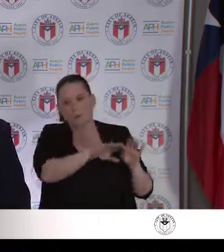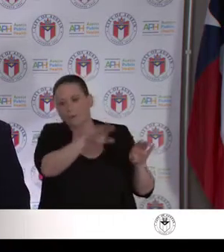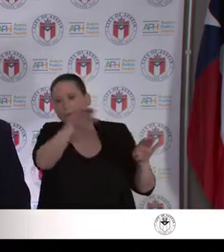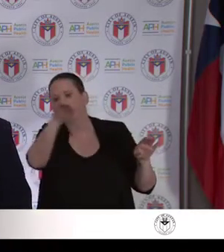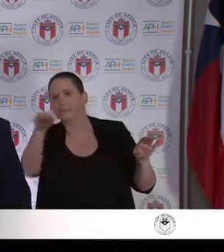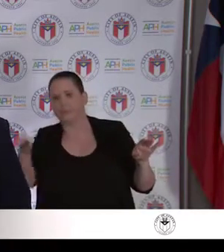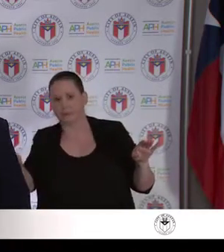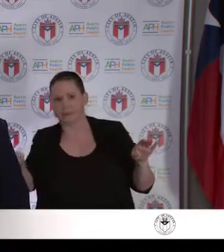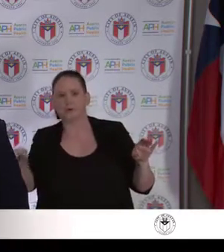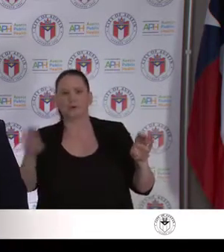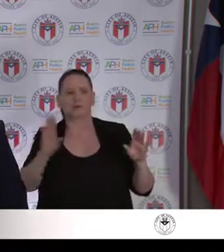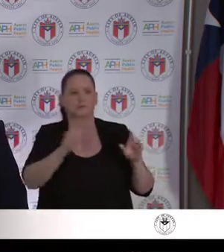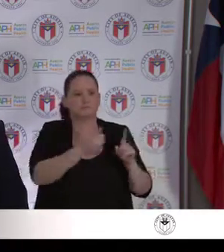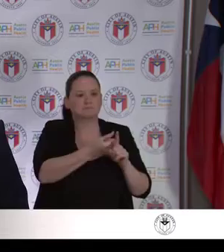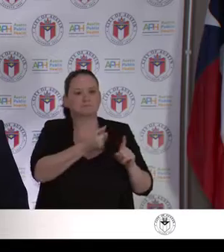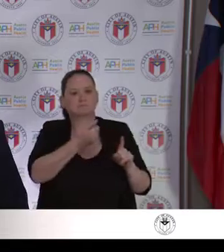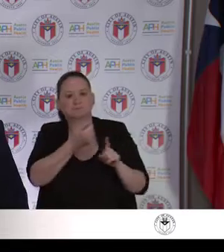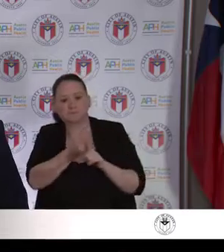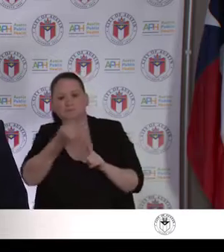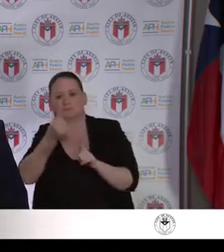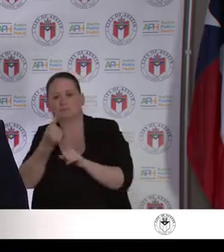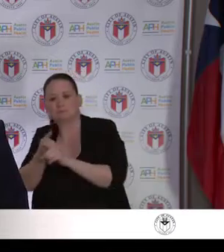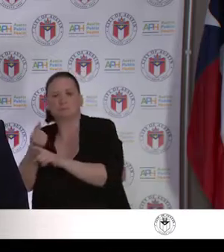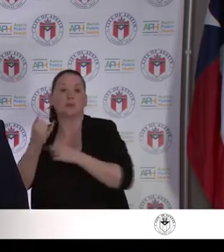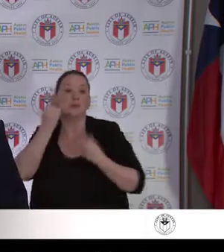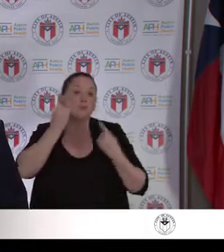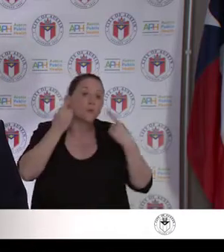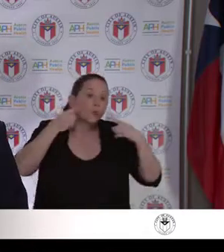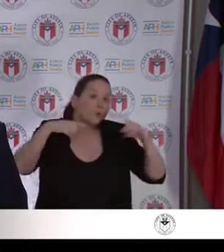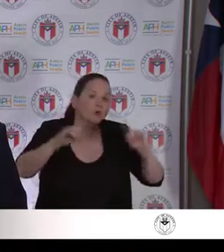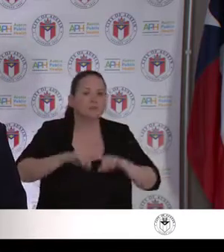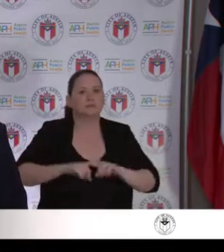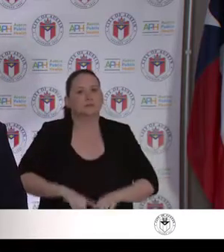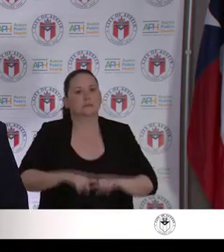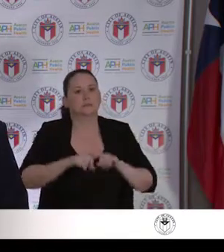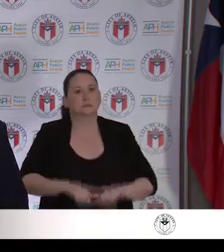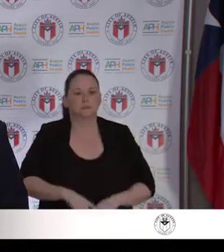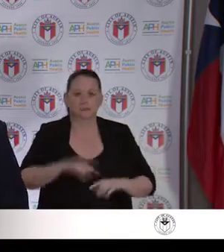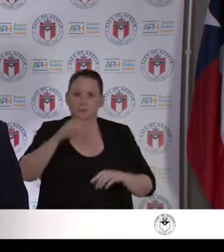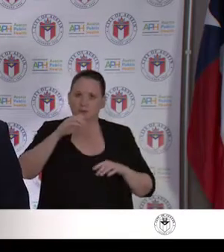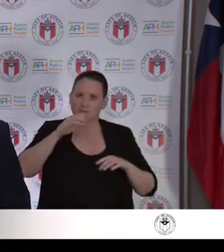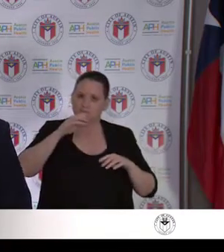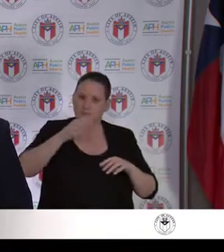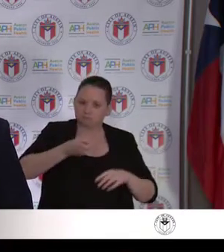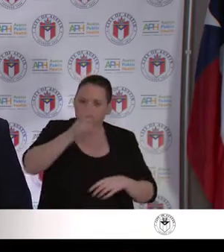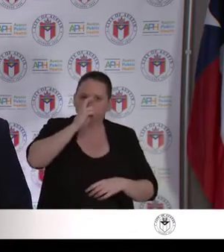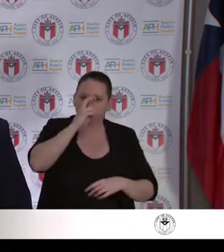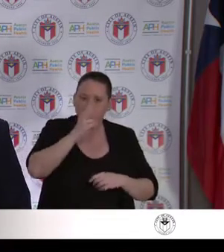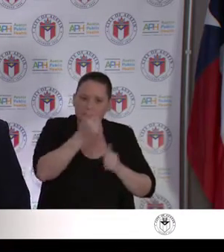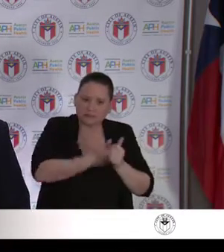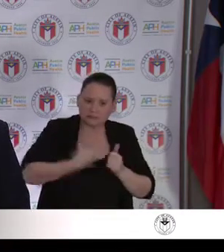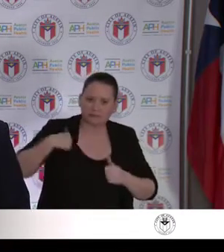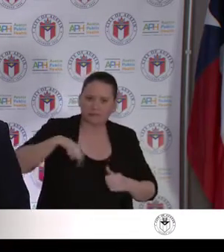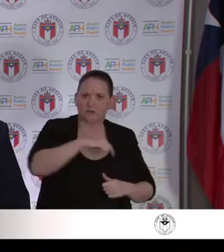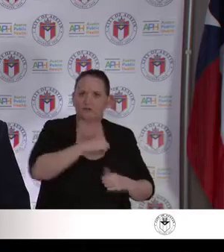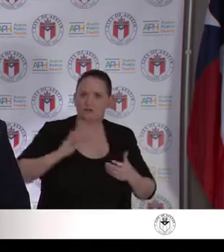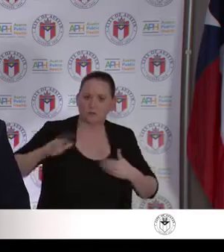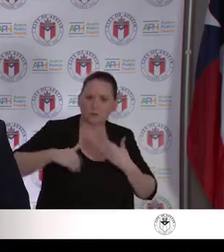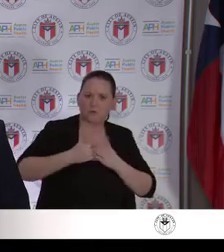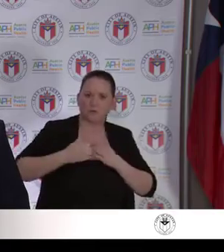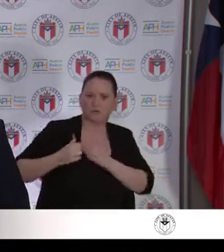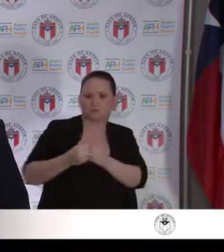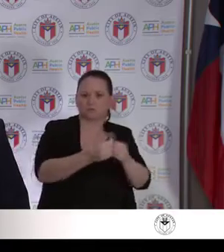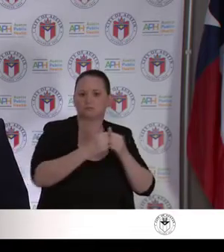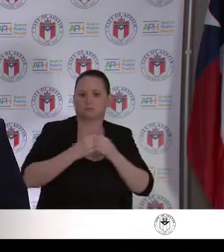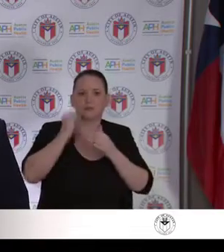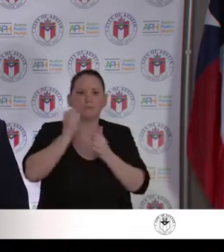But whether this works depends to a large degree on just how diligent we each are on the things that we're being asked